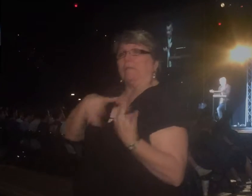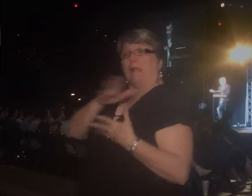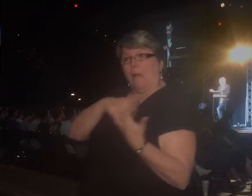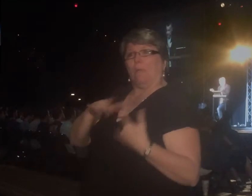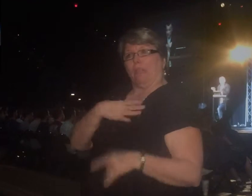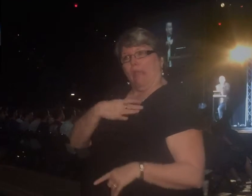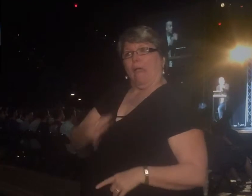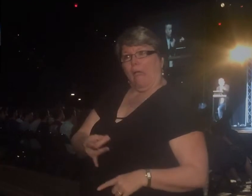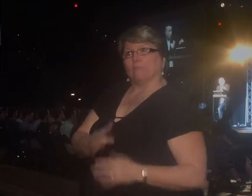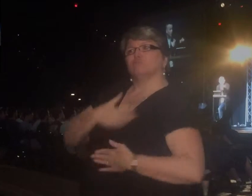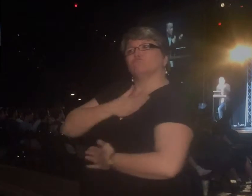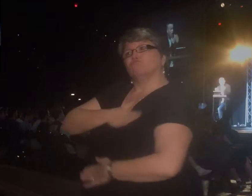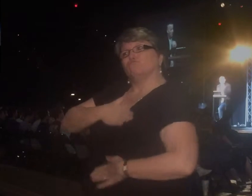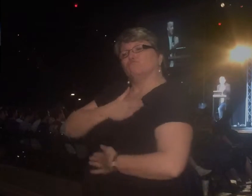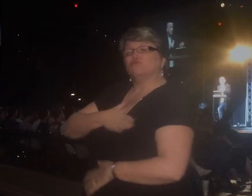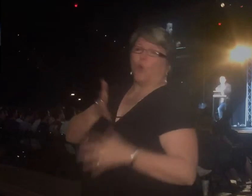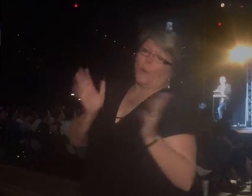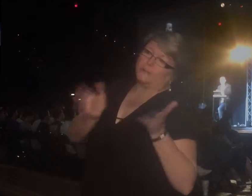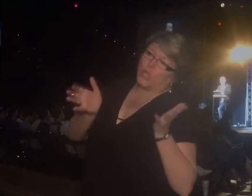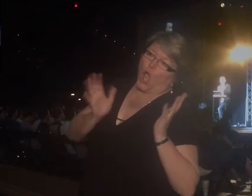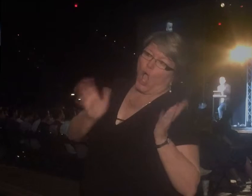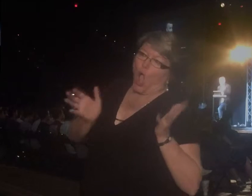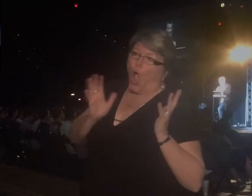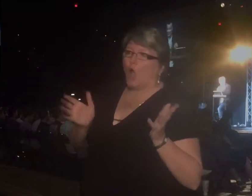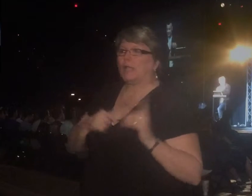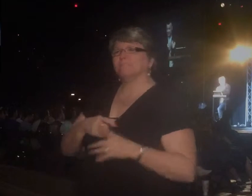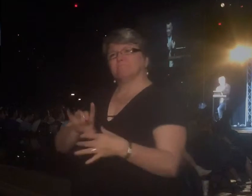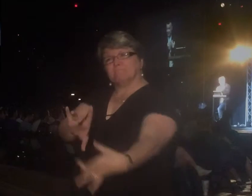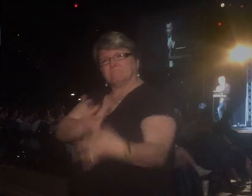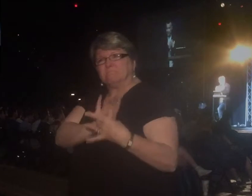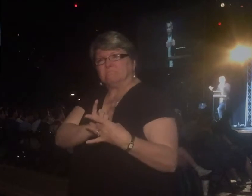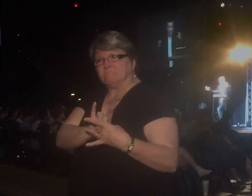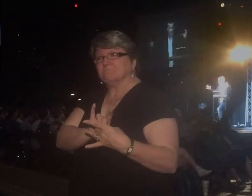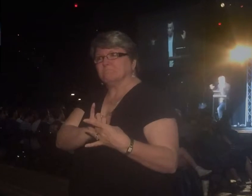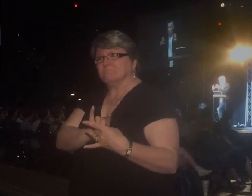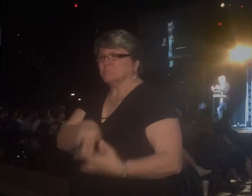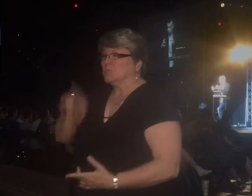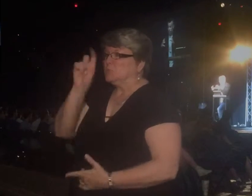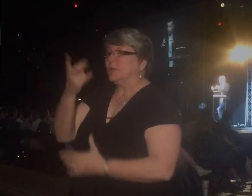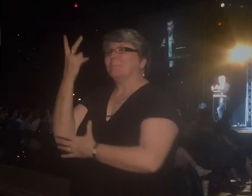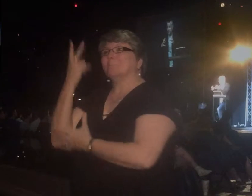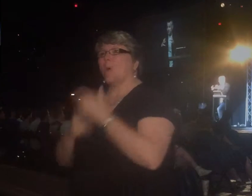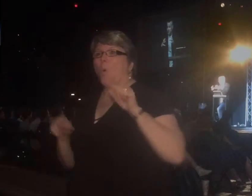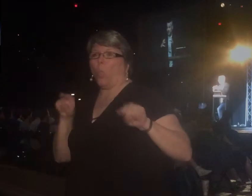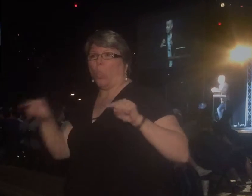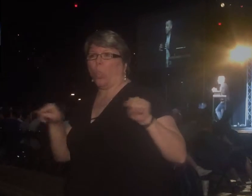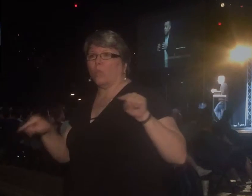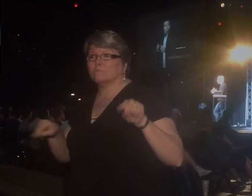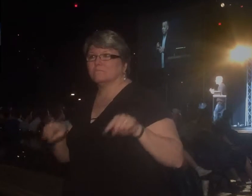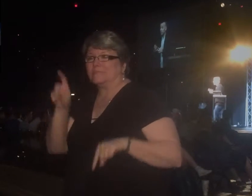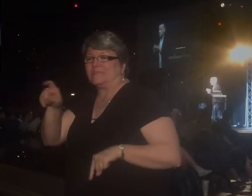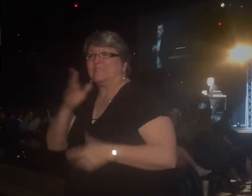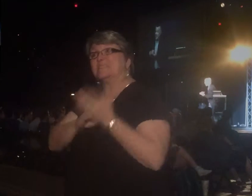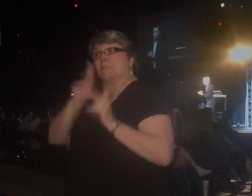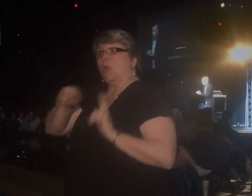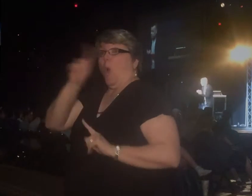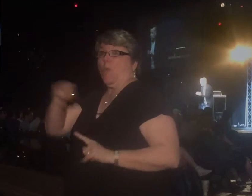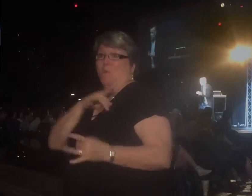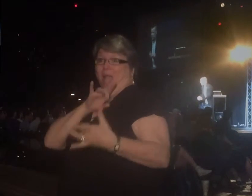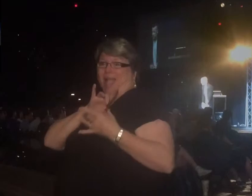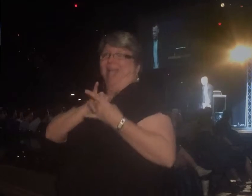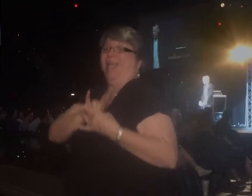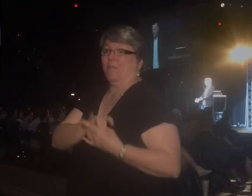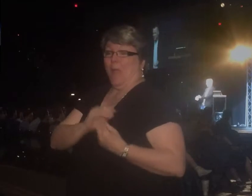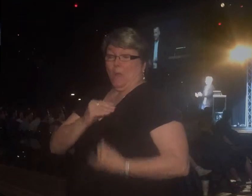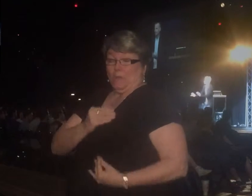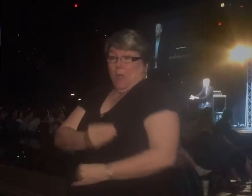with, you enjoy talking to, you click. You need both. And some people just want chemistry. You meet